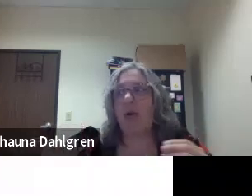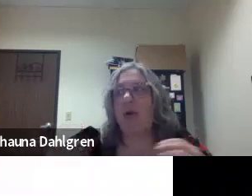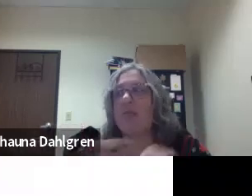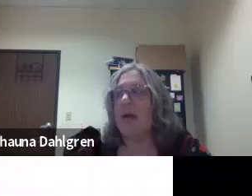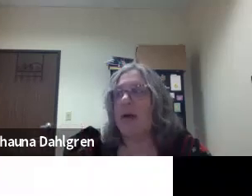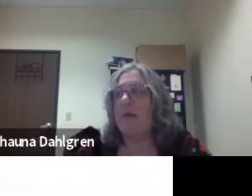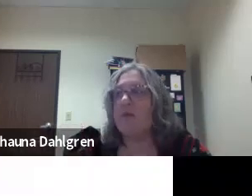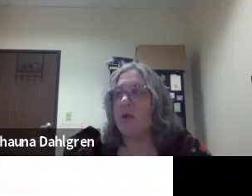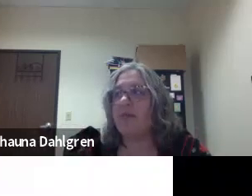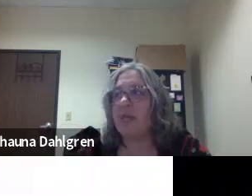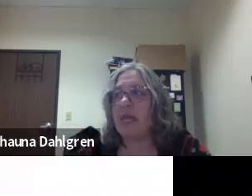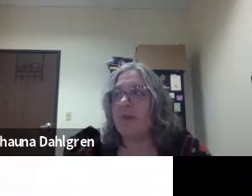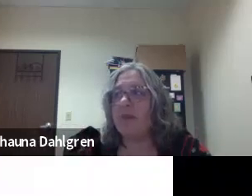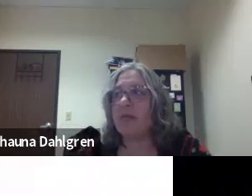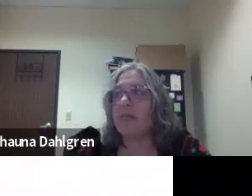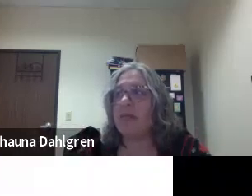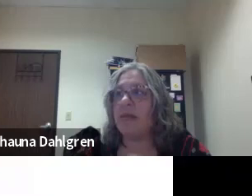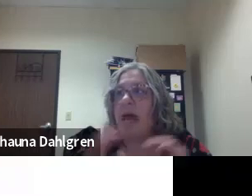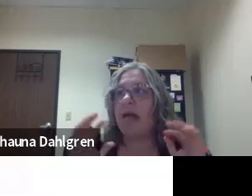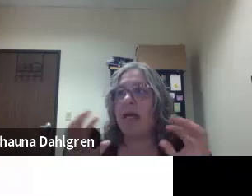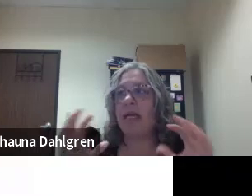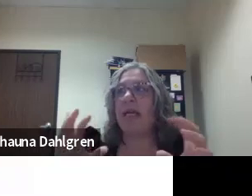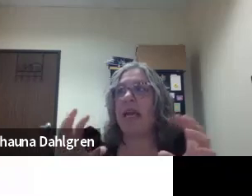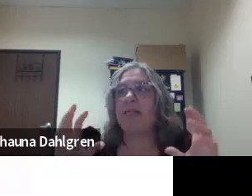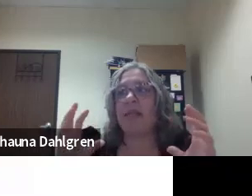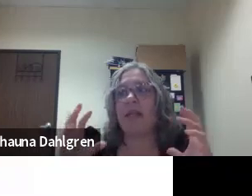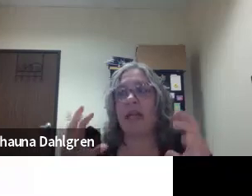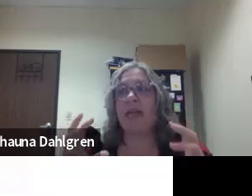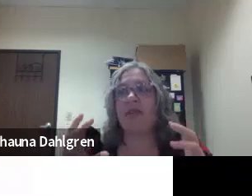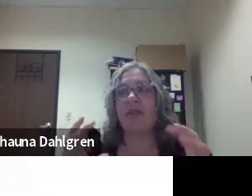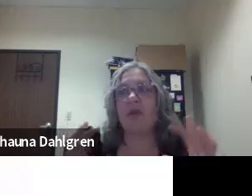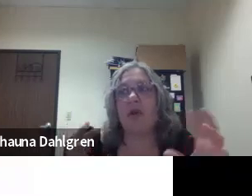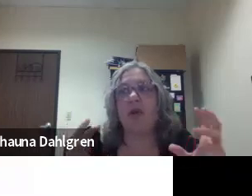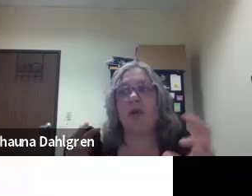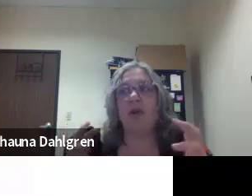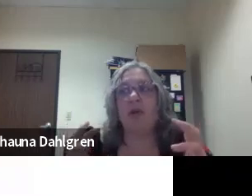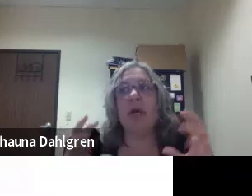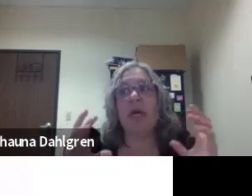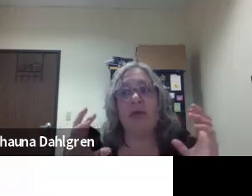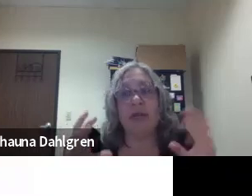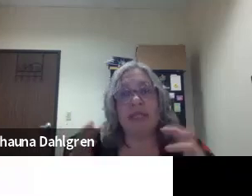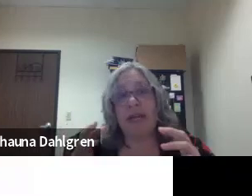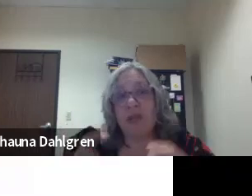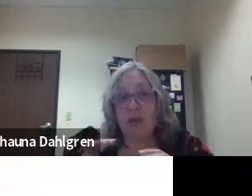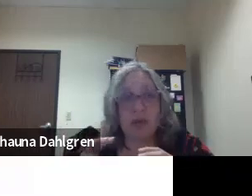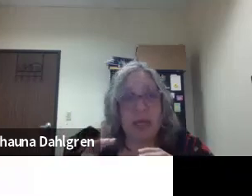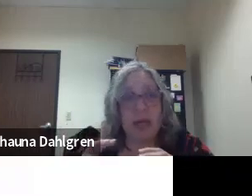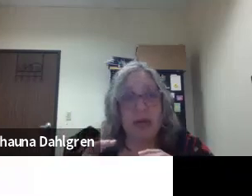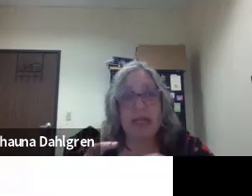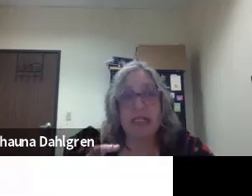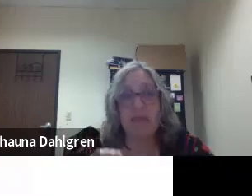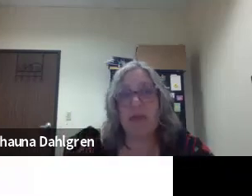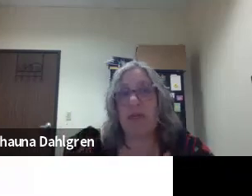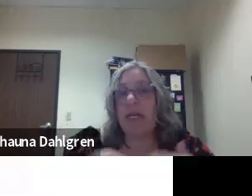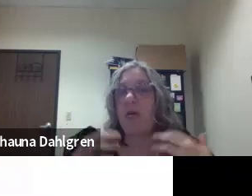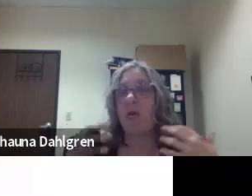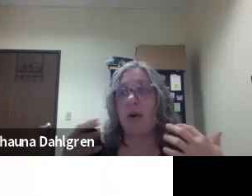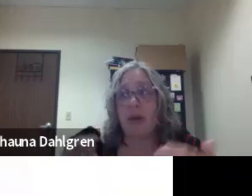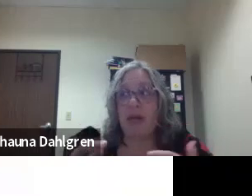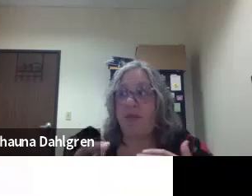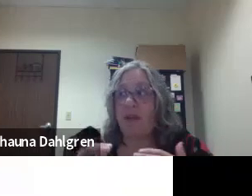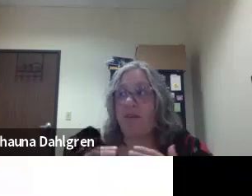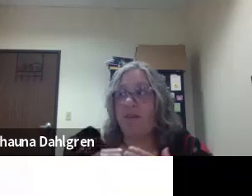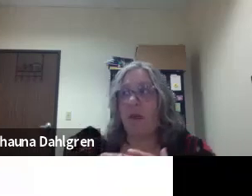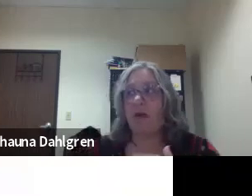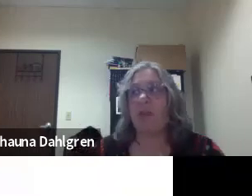little short sort of synopsis that indicates that an individual who receives Social Security disability, or